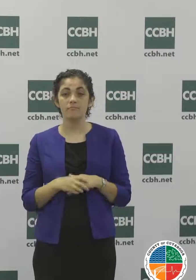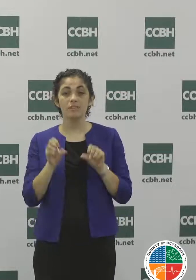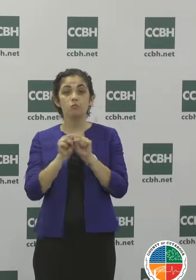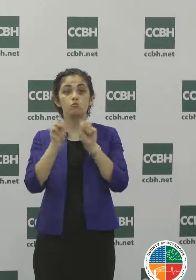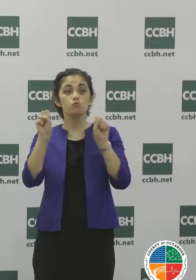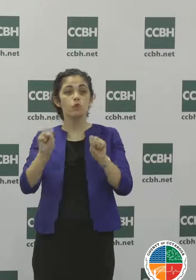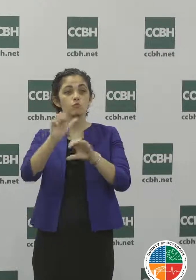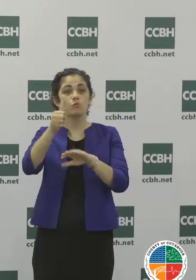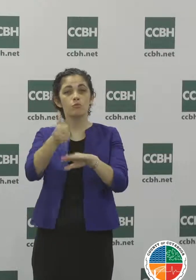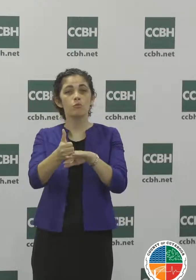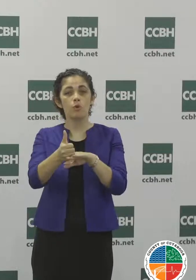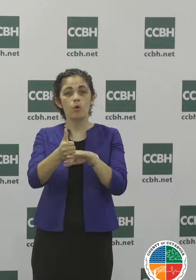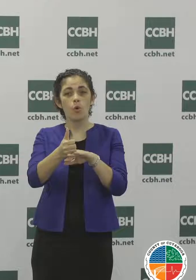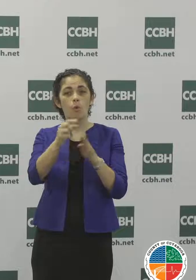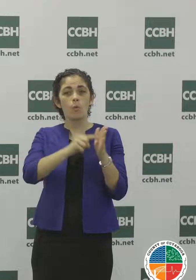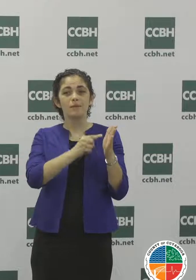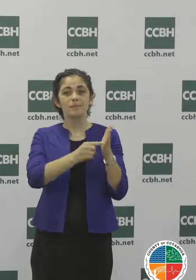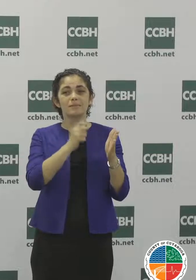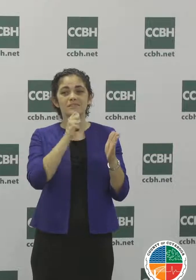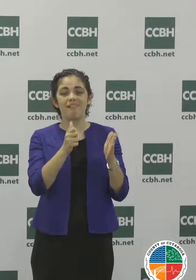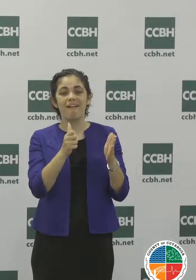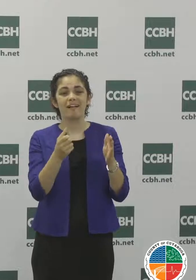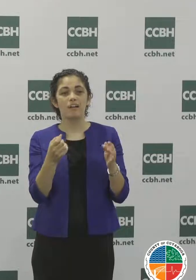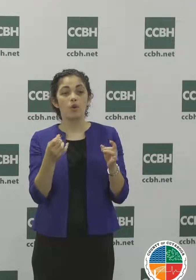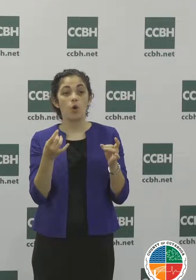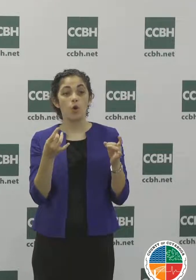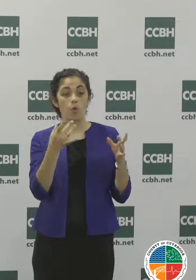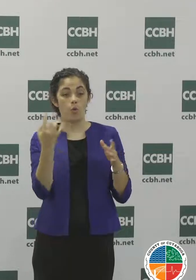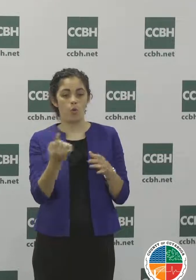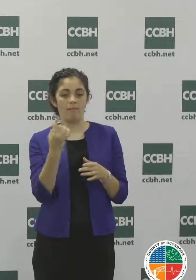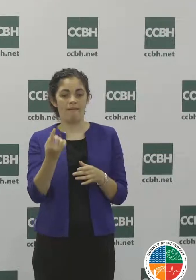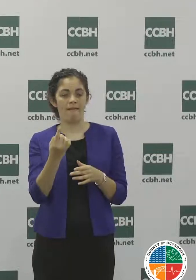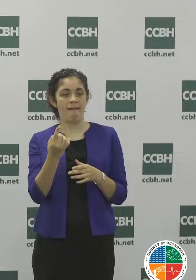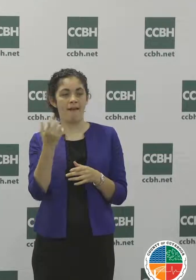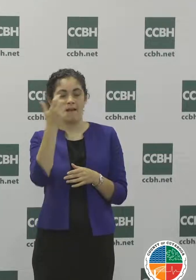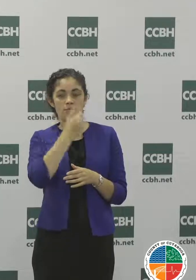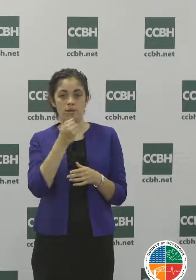Structural racism doesn't just harm African Americans.